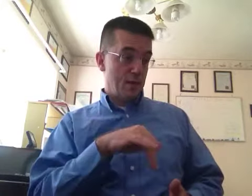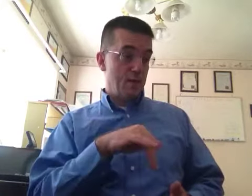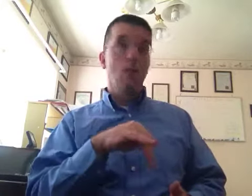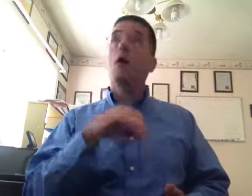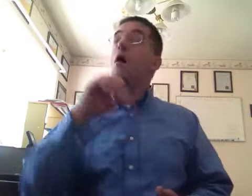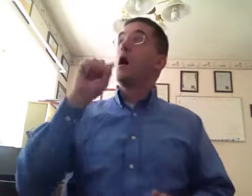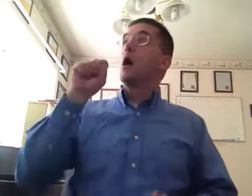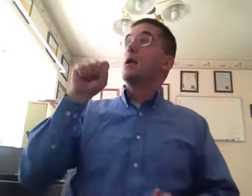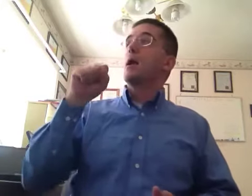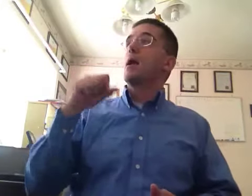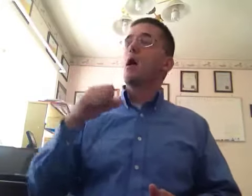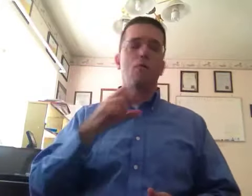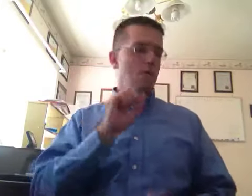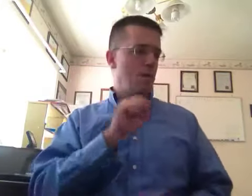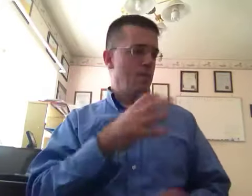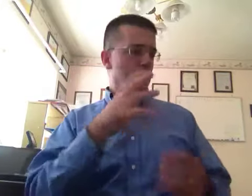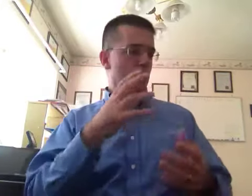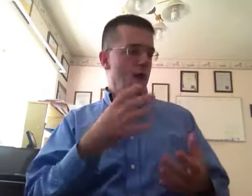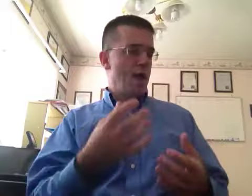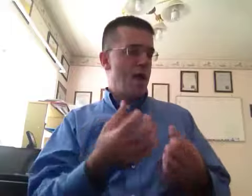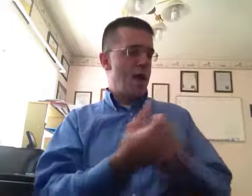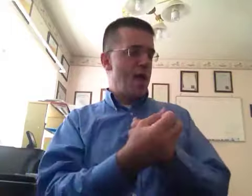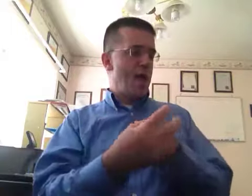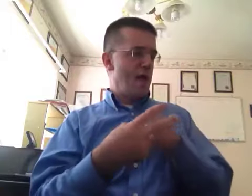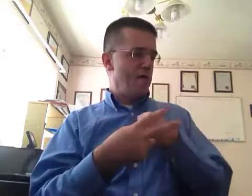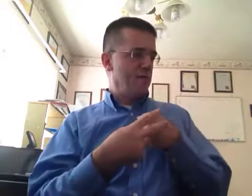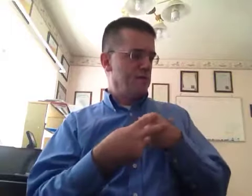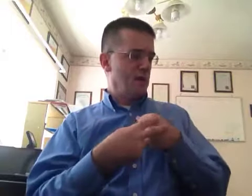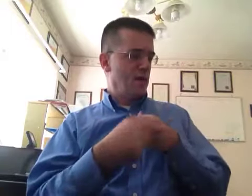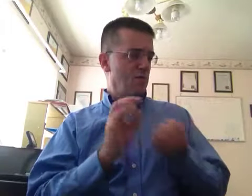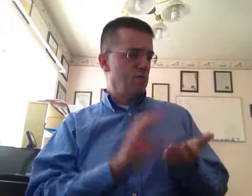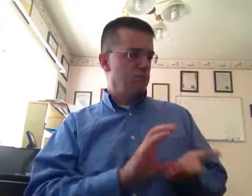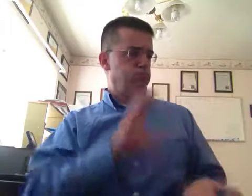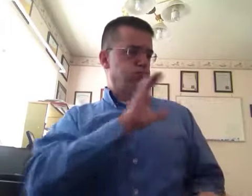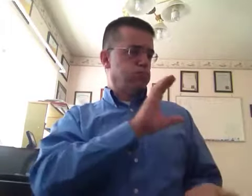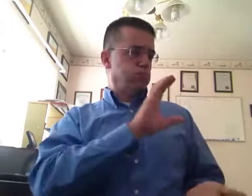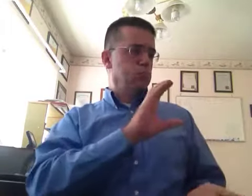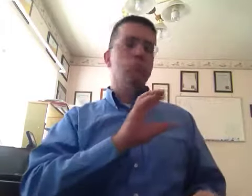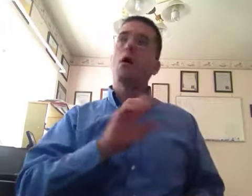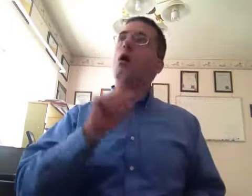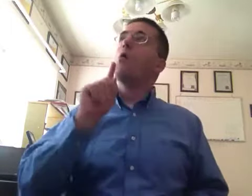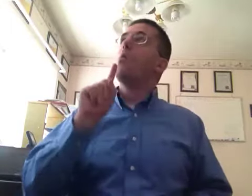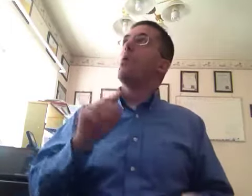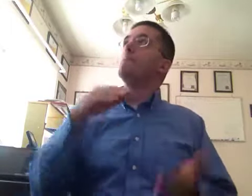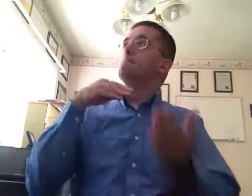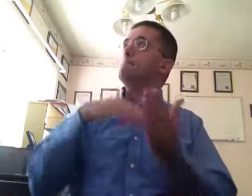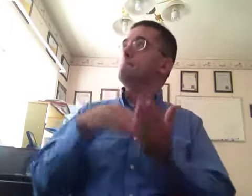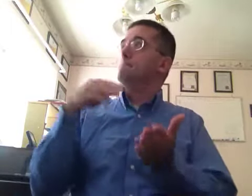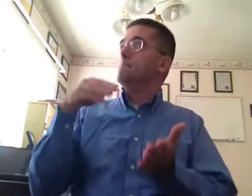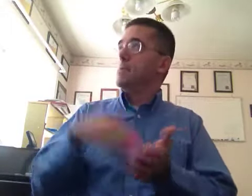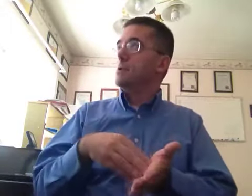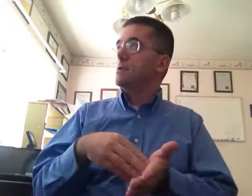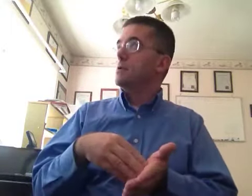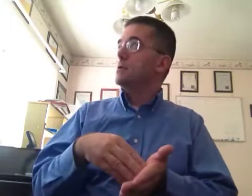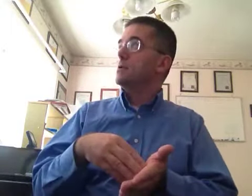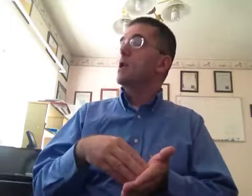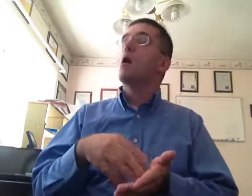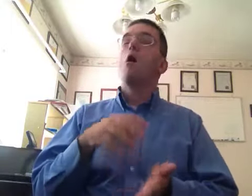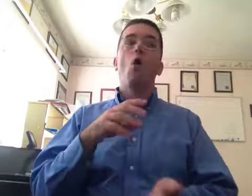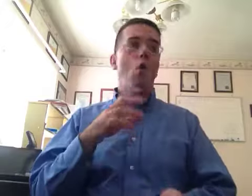and ever since we knew this was going to come to us 2.5 years ago, we've no vacations, we don't go out to eat that